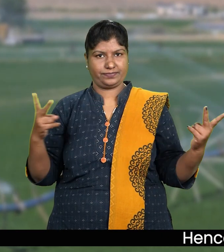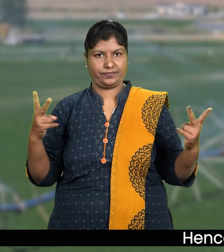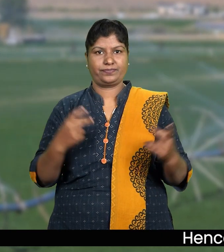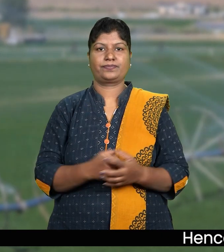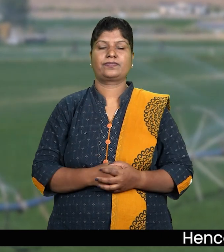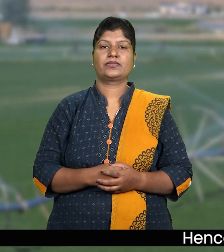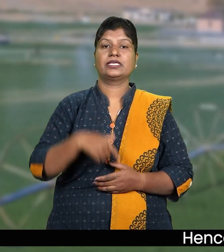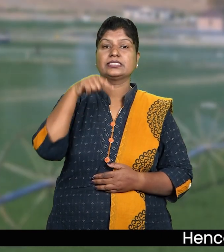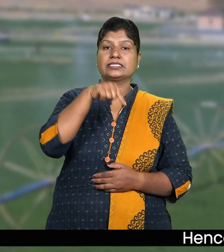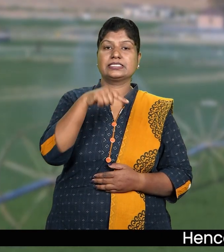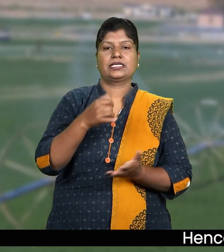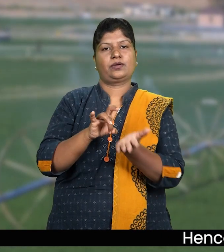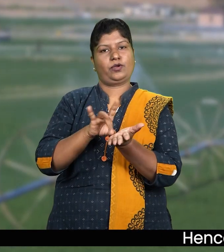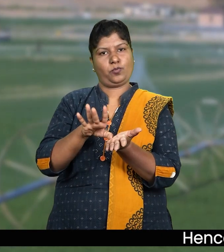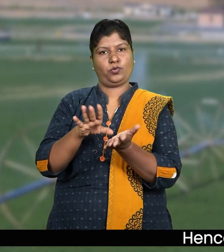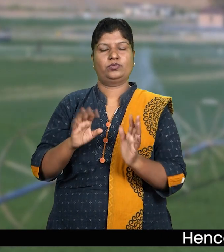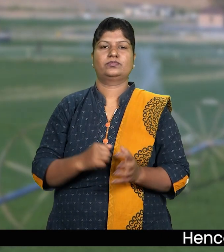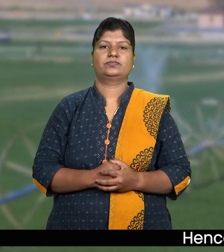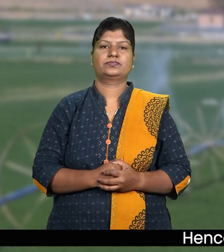Hence, they should be removed.